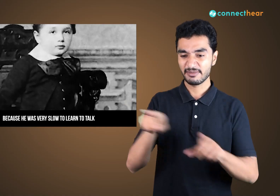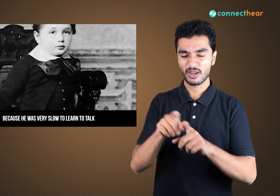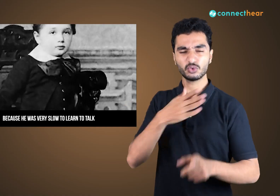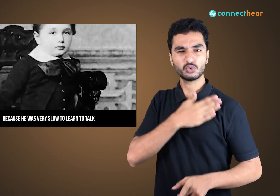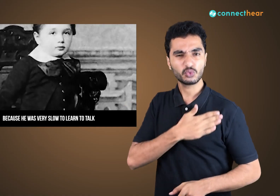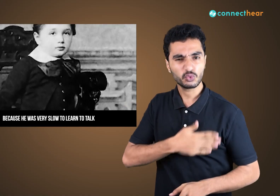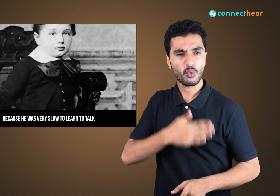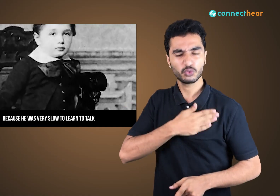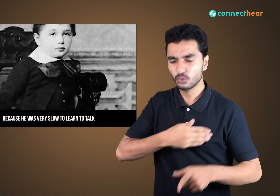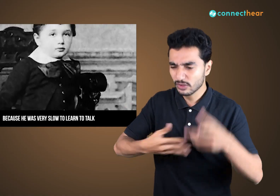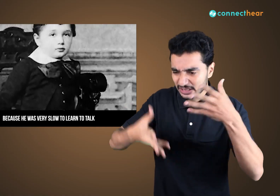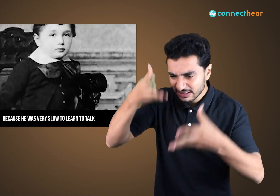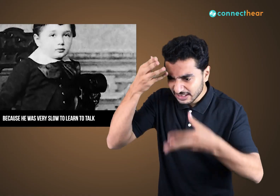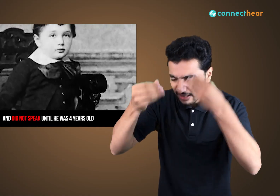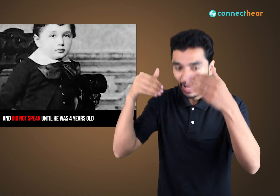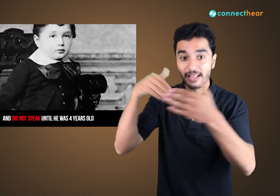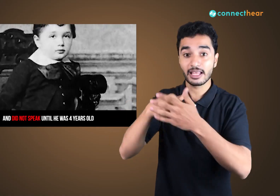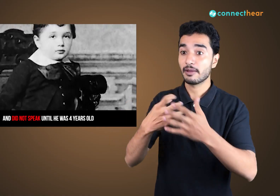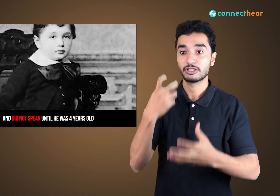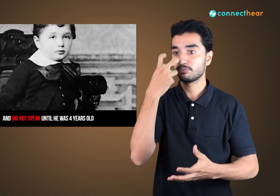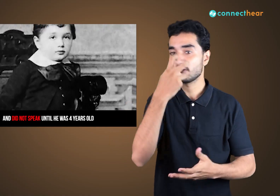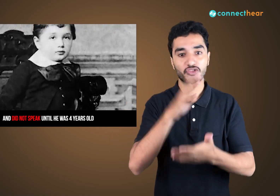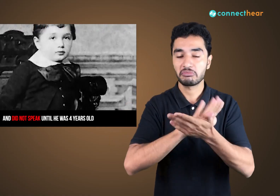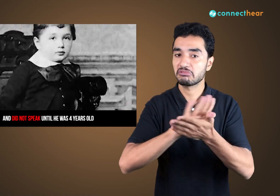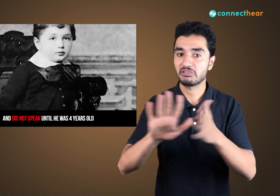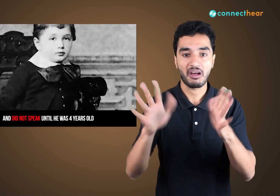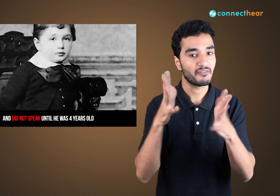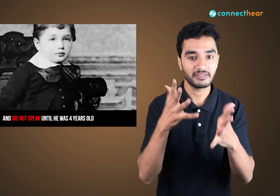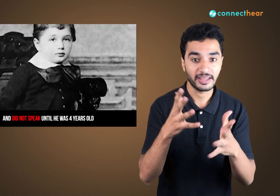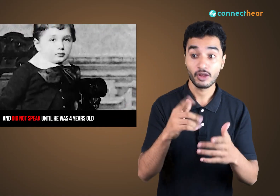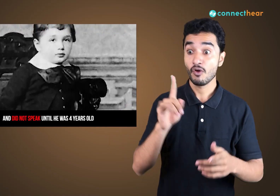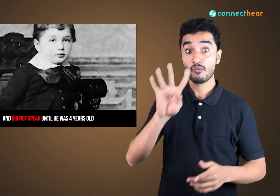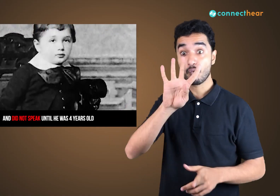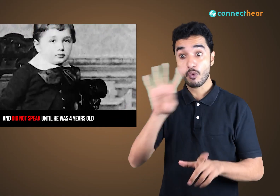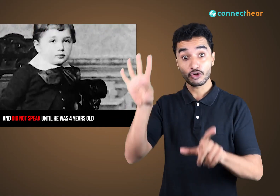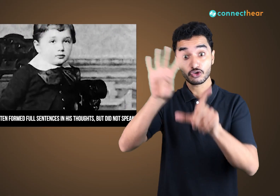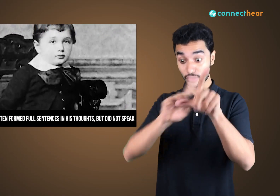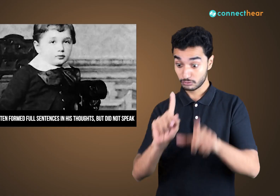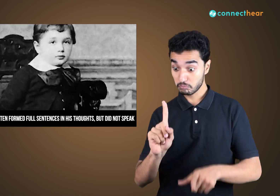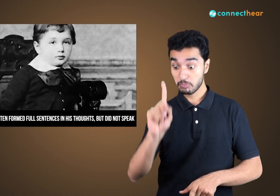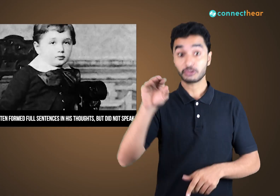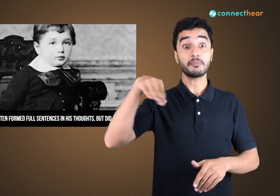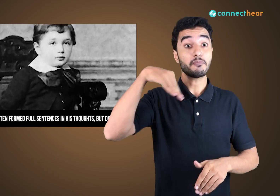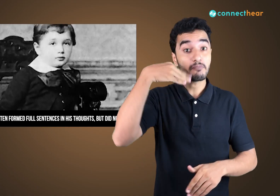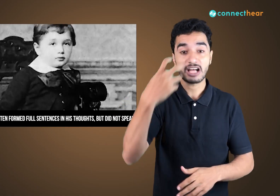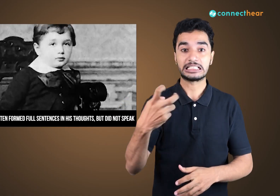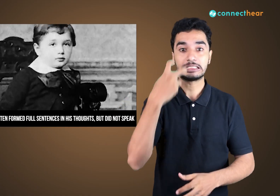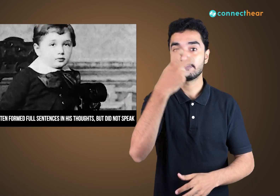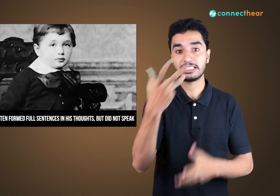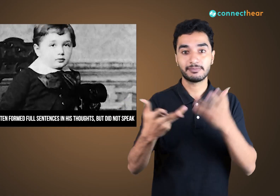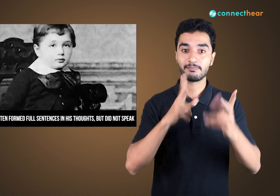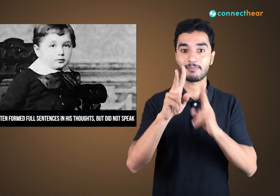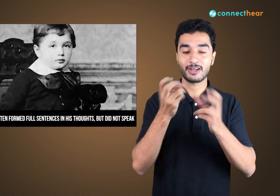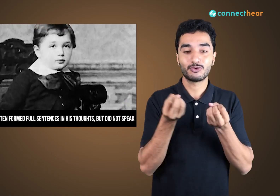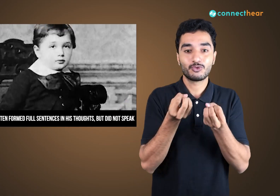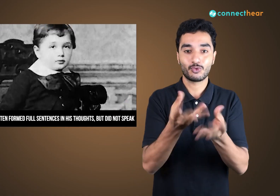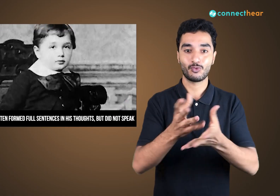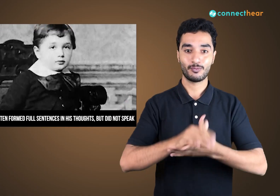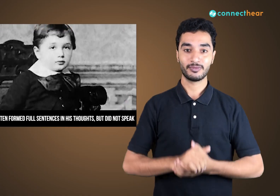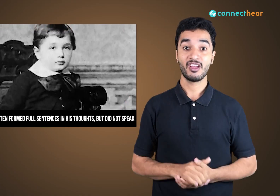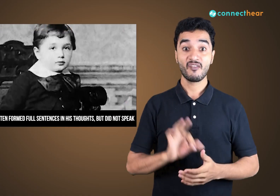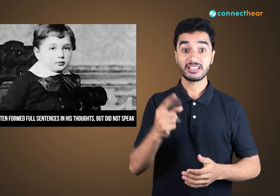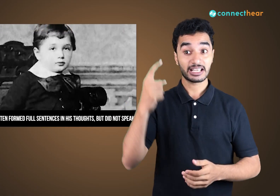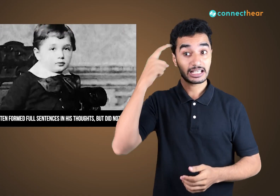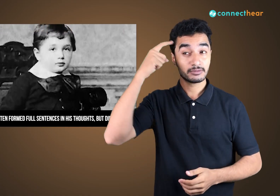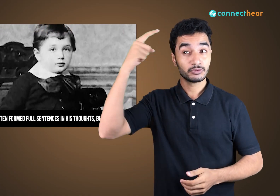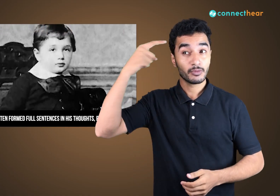was very slow to learn to talk and did not speak until he was 4 years old. At that time, he often formed full